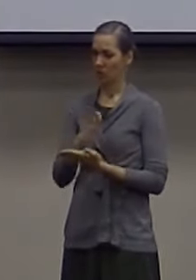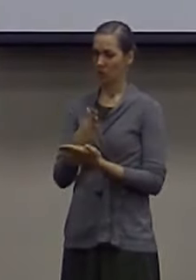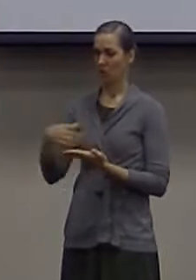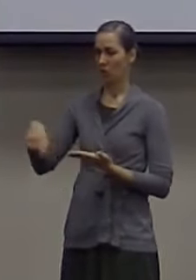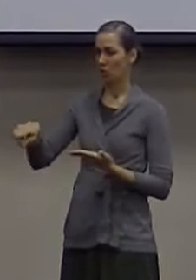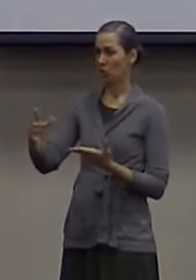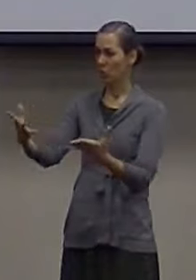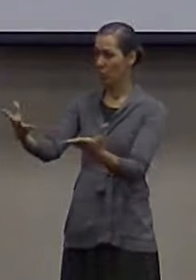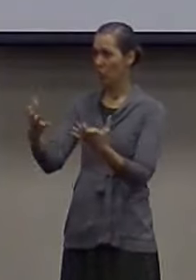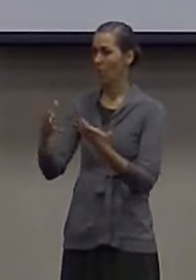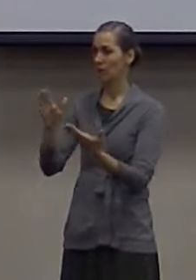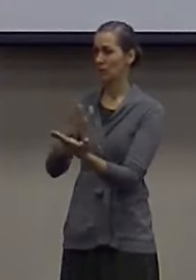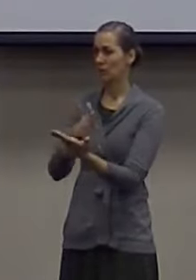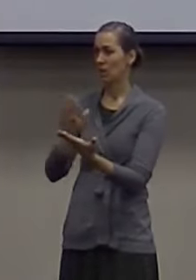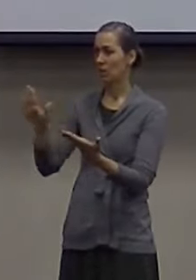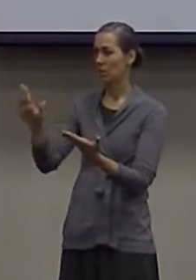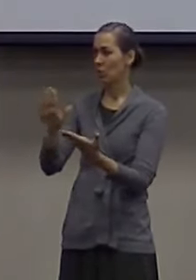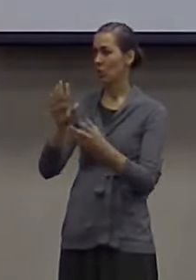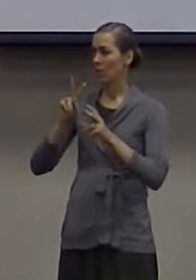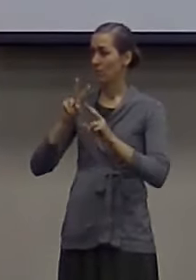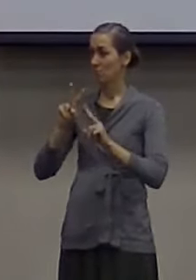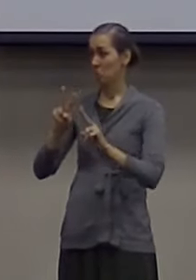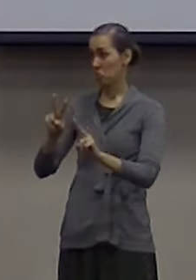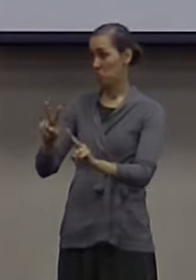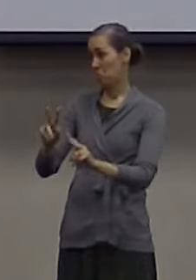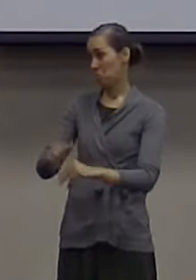like sung at your funeral?